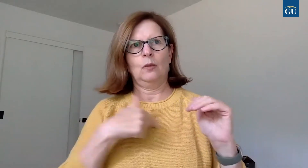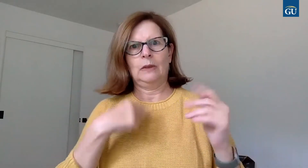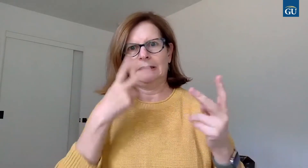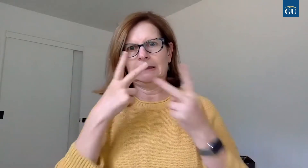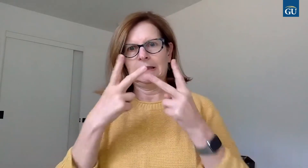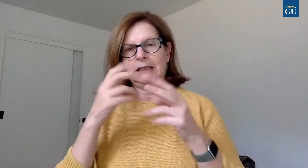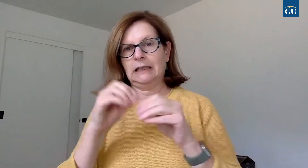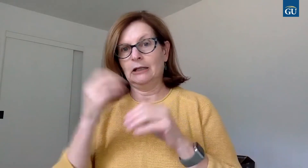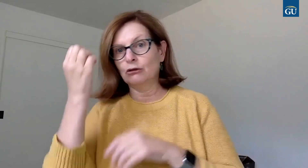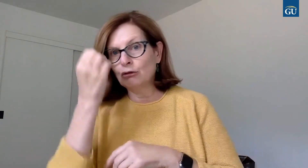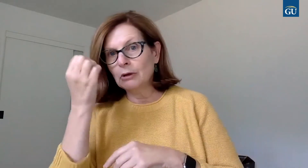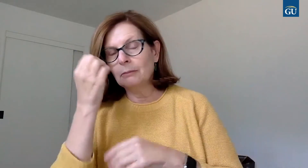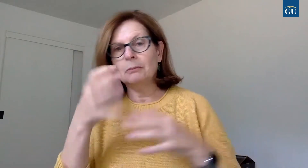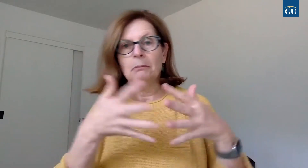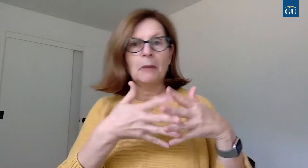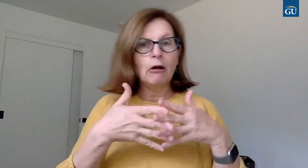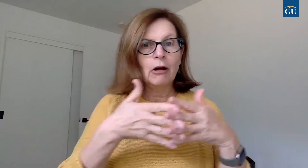Europe, America,